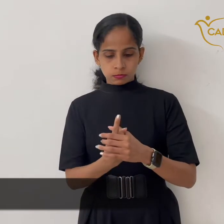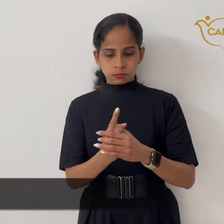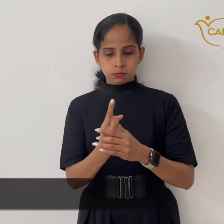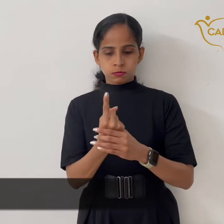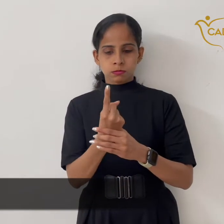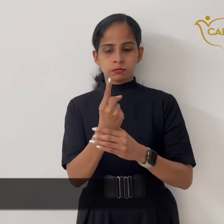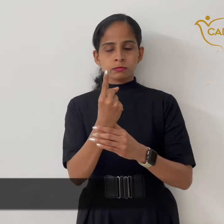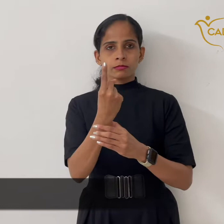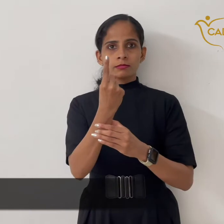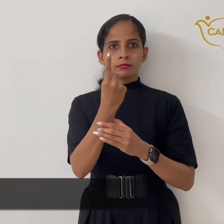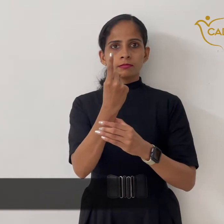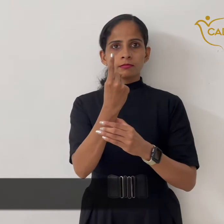grow